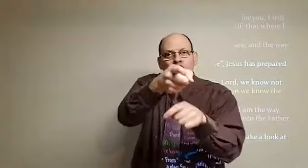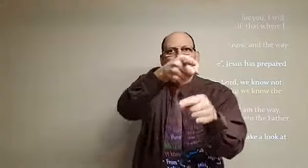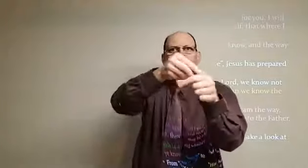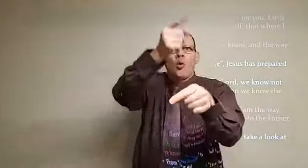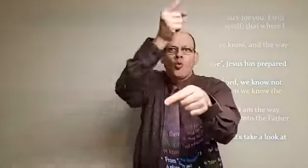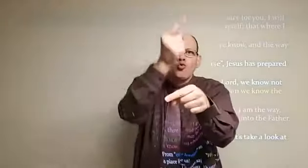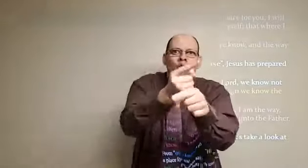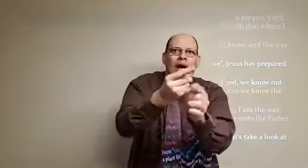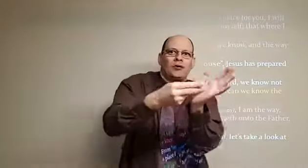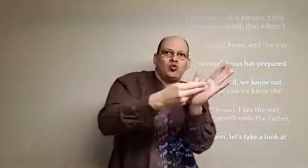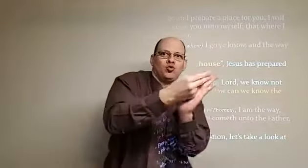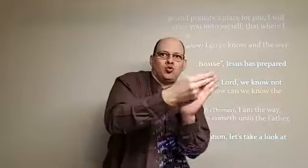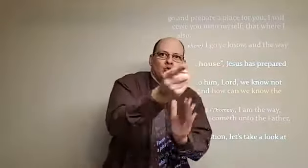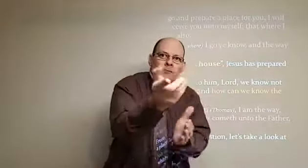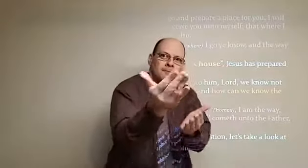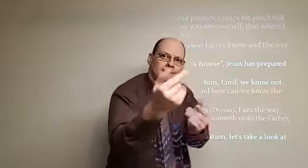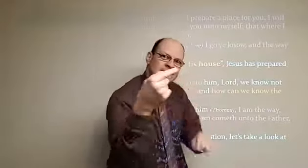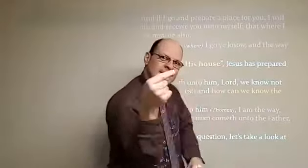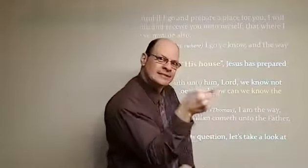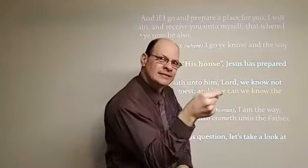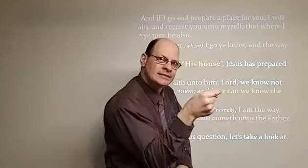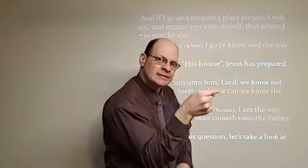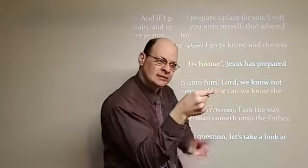so I need to share the truth with you